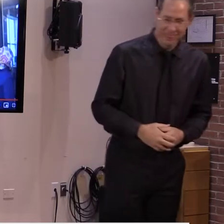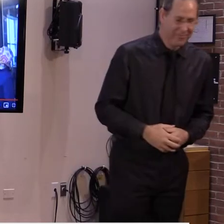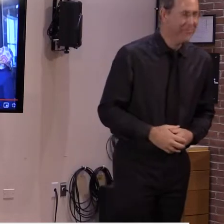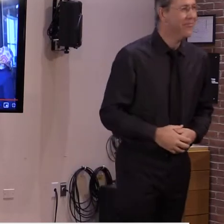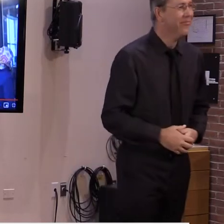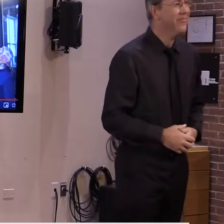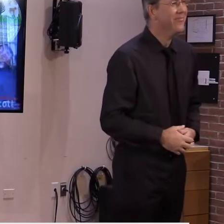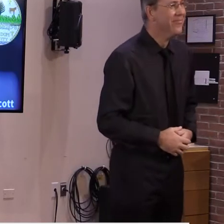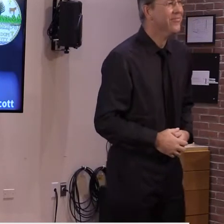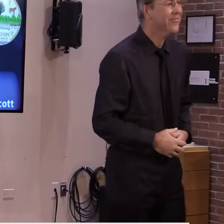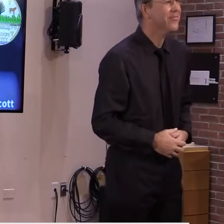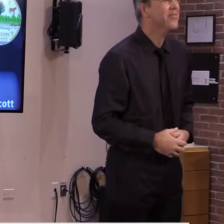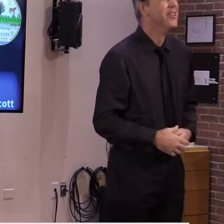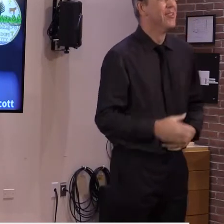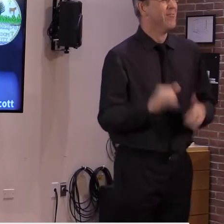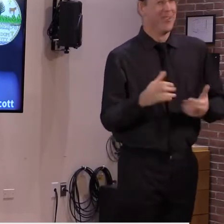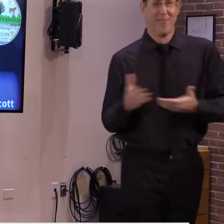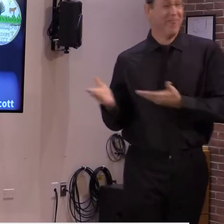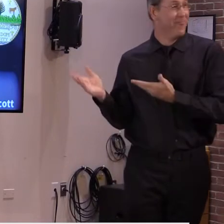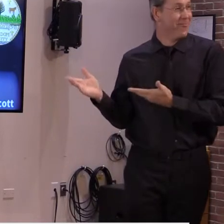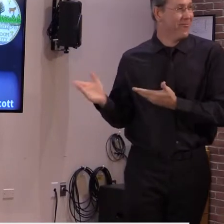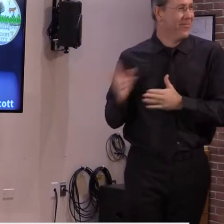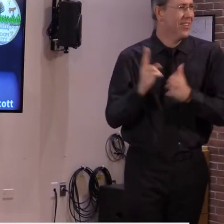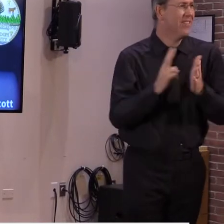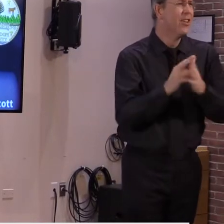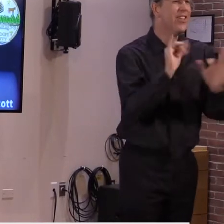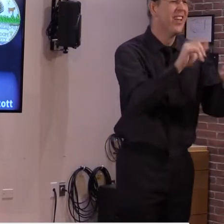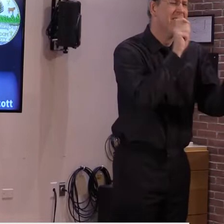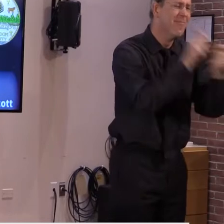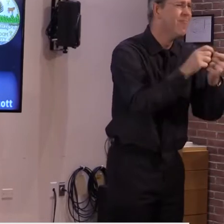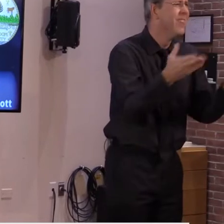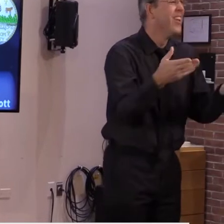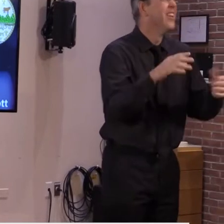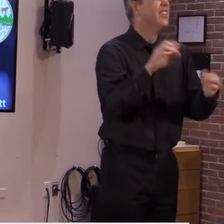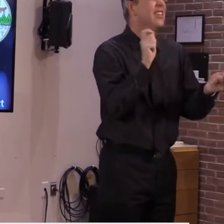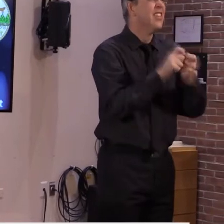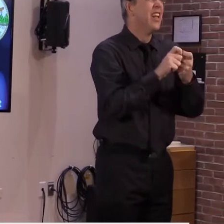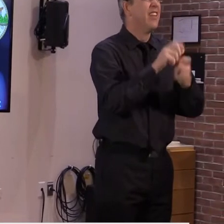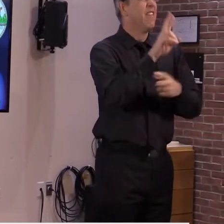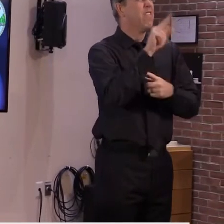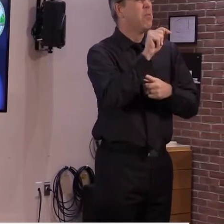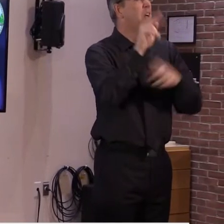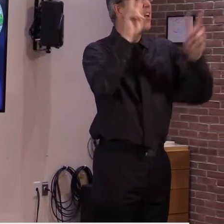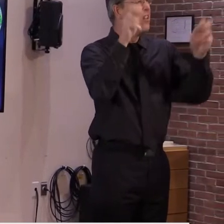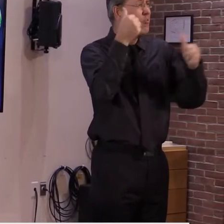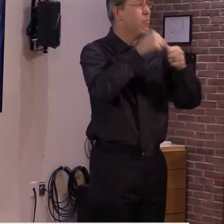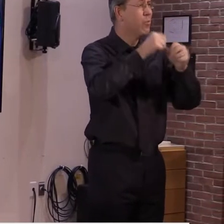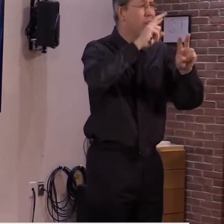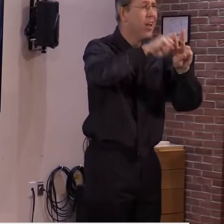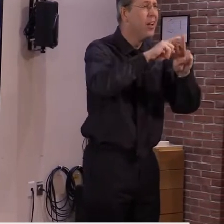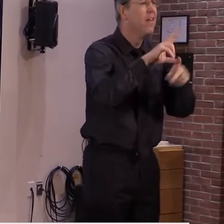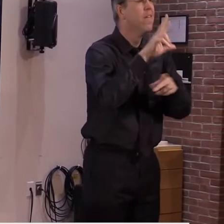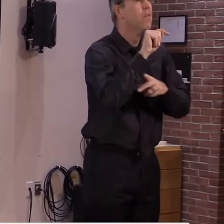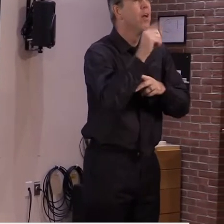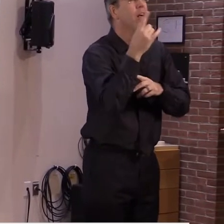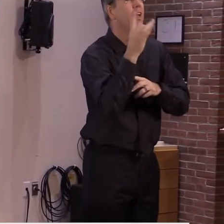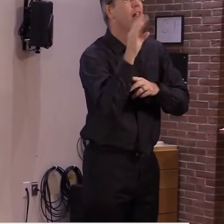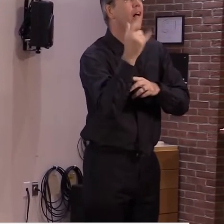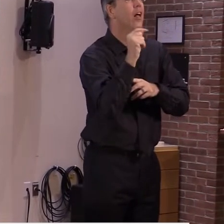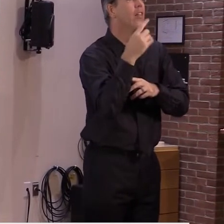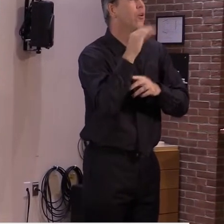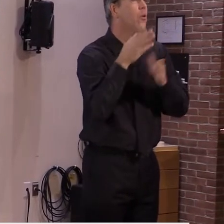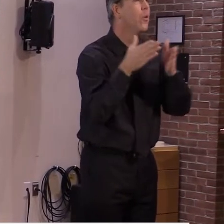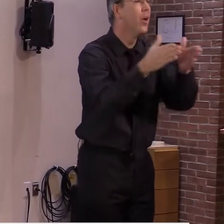This is exactly what Vermont Lights the Way is all about, encouraging people to get creative in their communities and add a